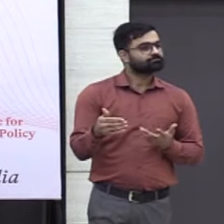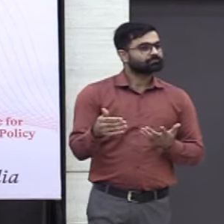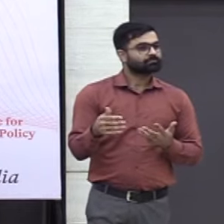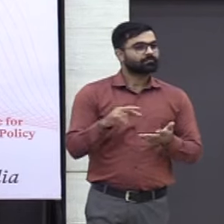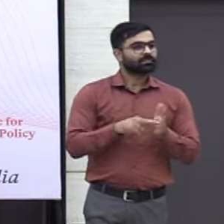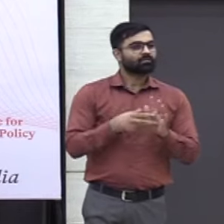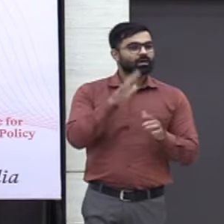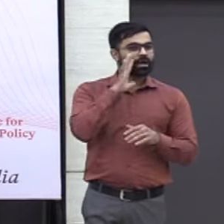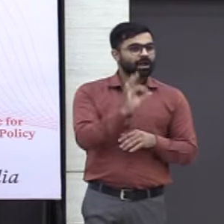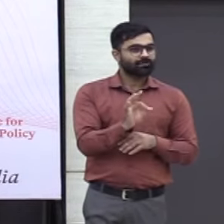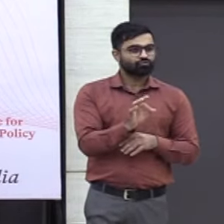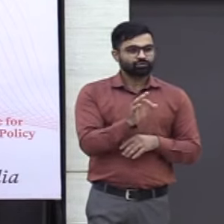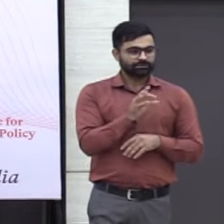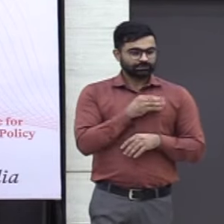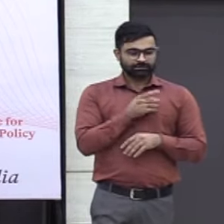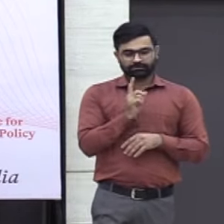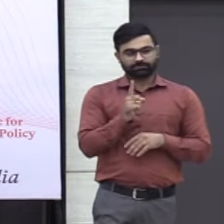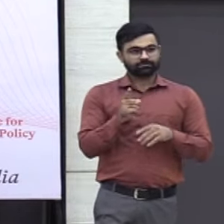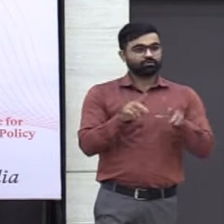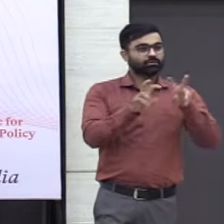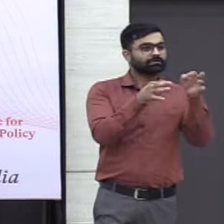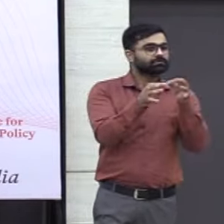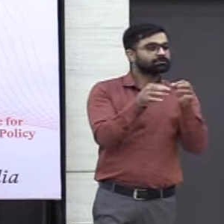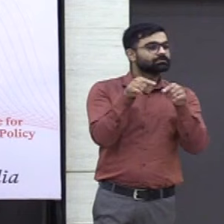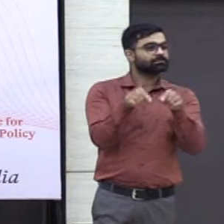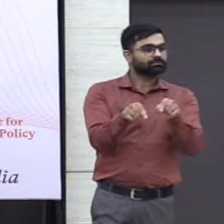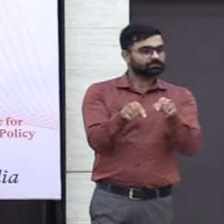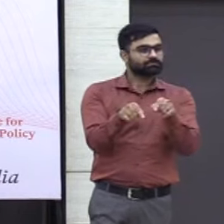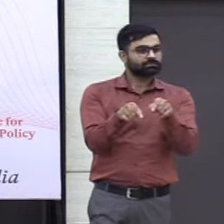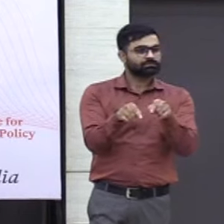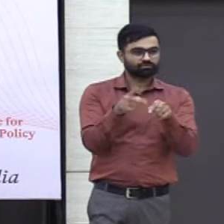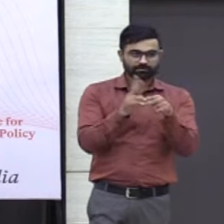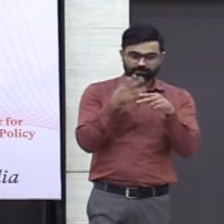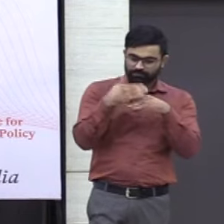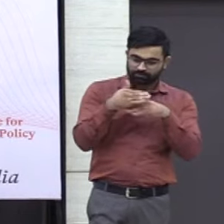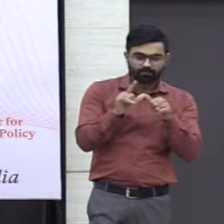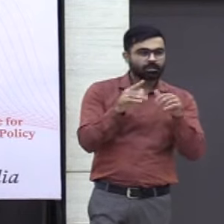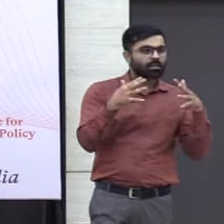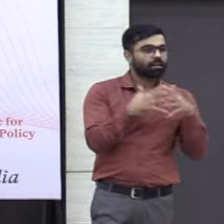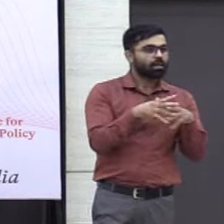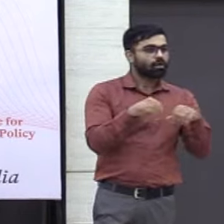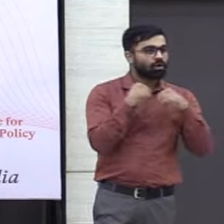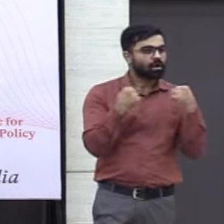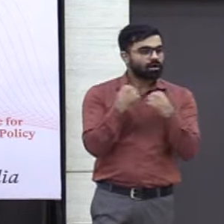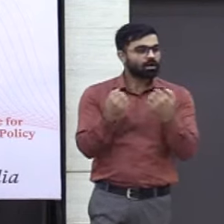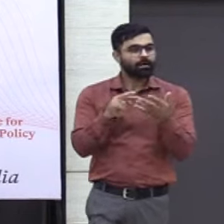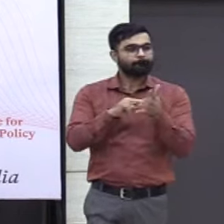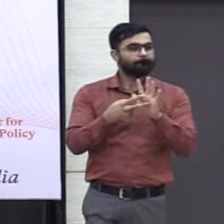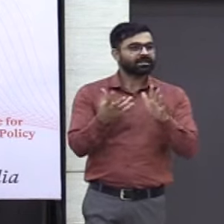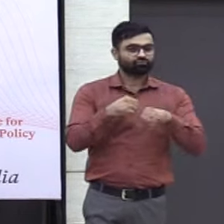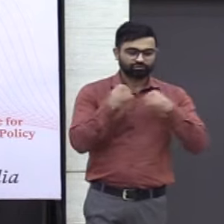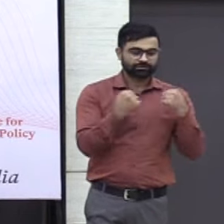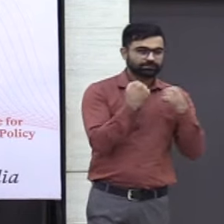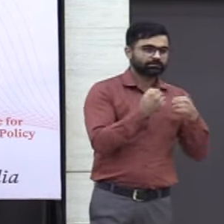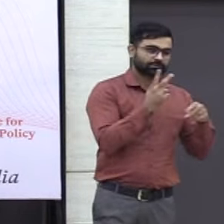And then what is important here is the definition of continuing unlawful activity means an